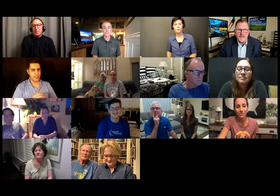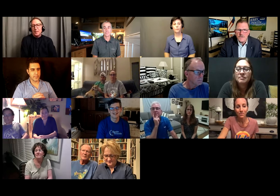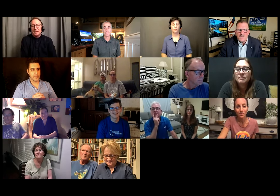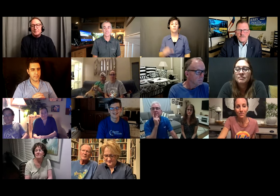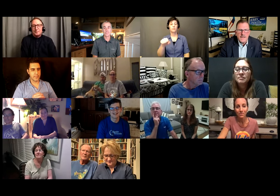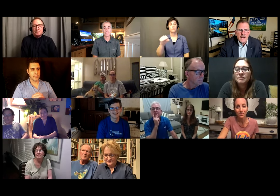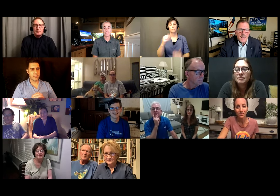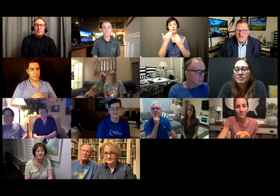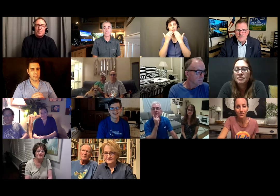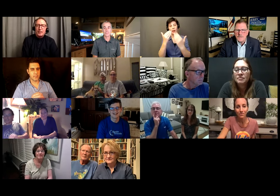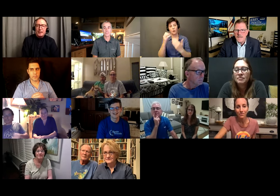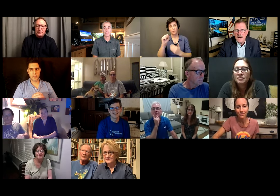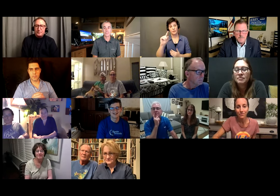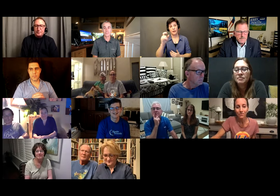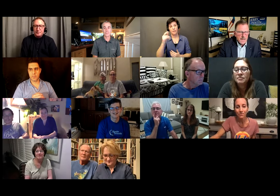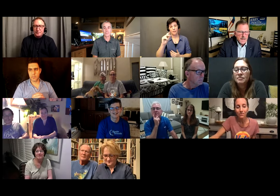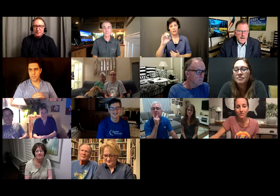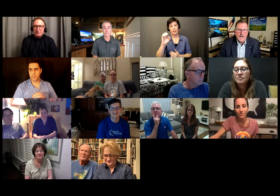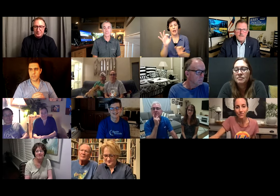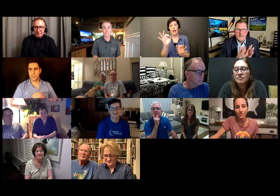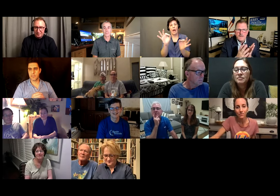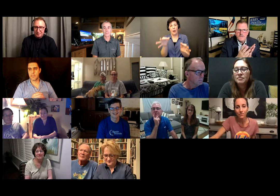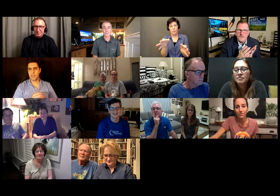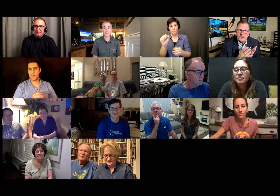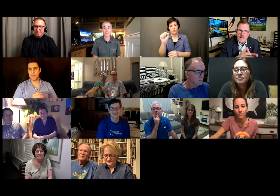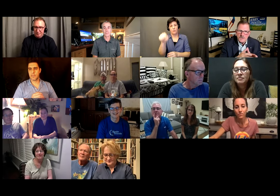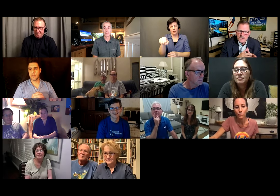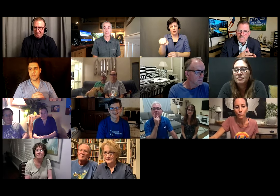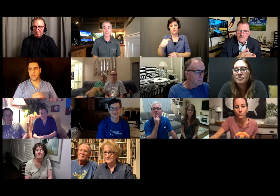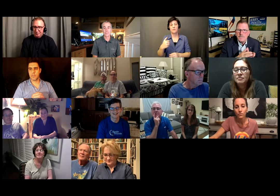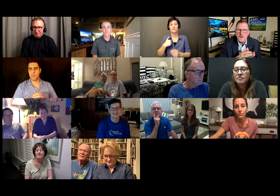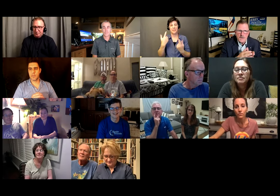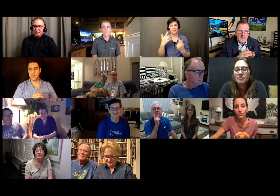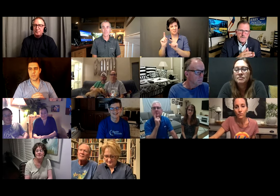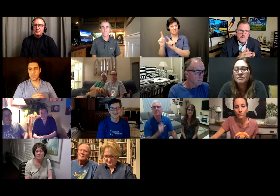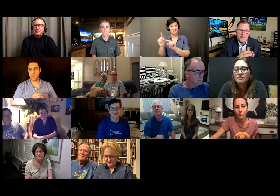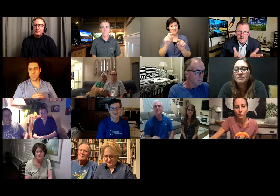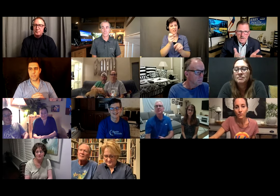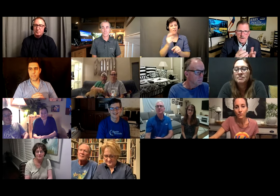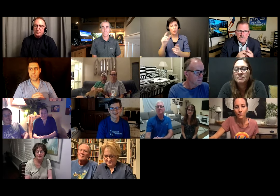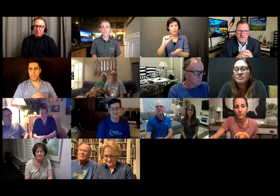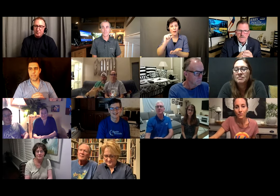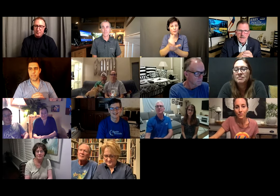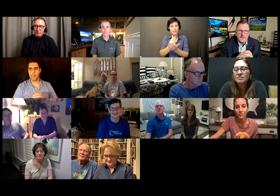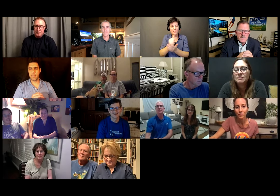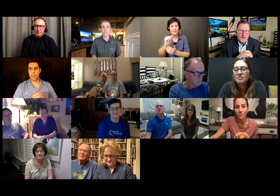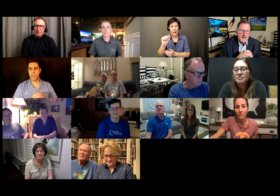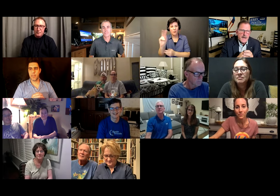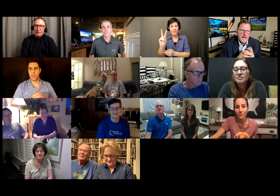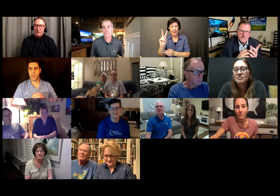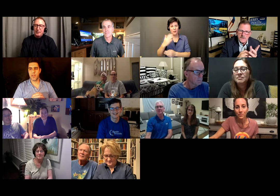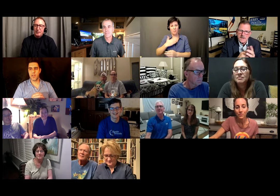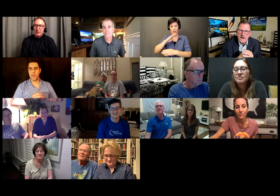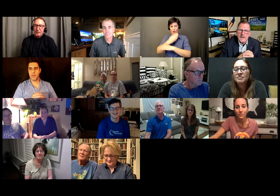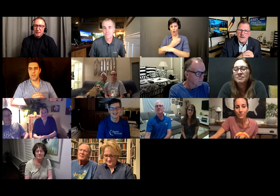Yeah, thank you, Stephanie. Absolutely. I have been to graduations at both Amador, my daughter graduated from Amador,